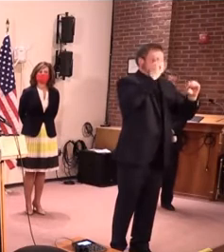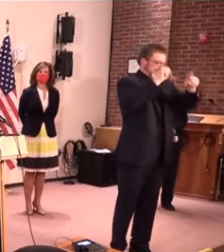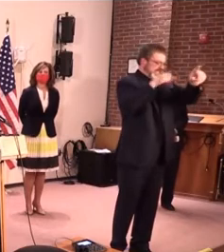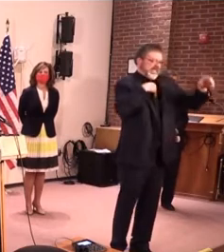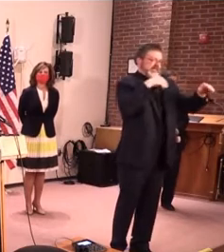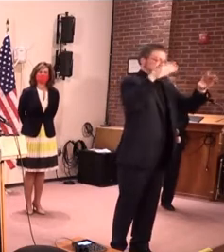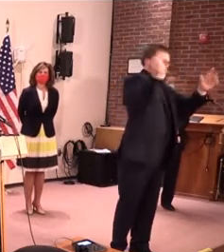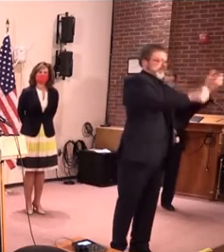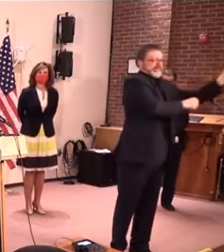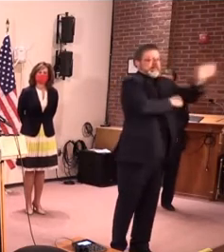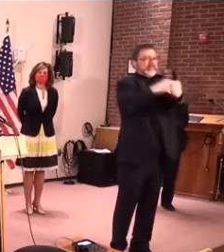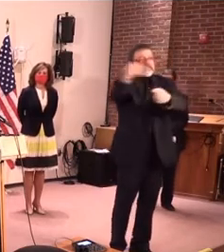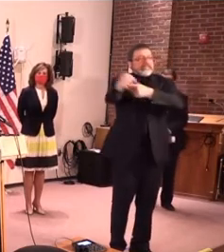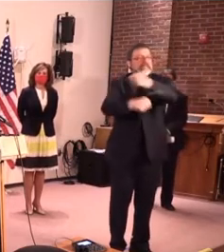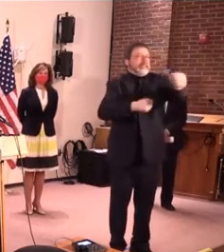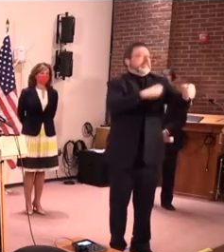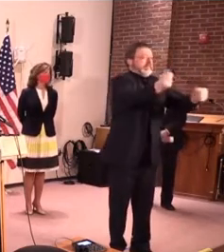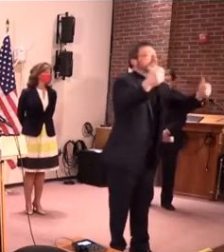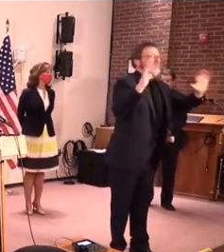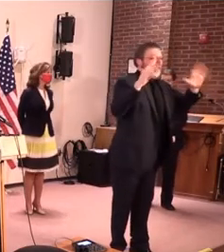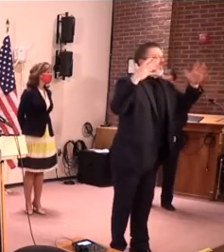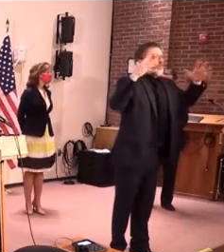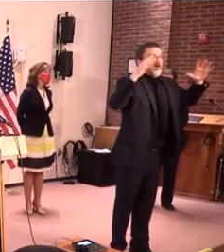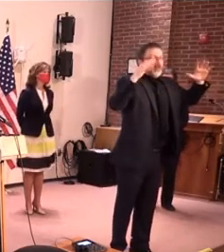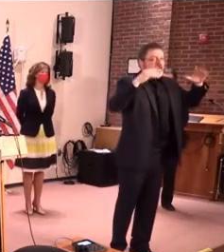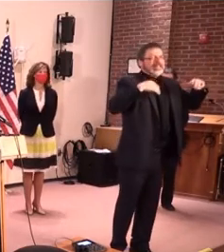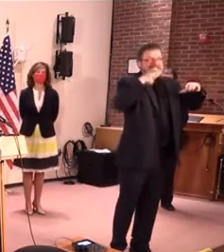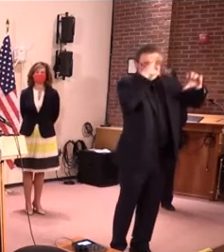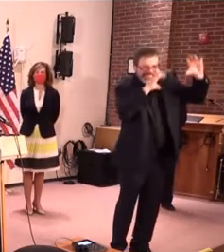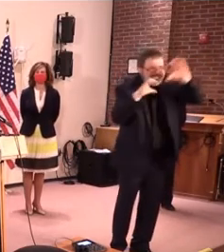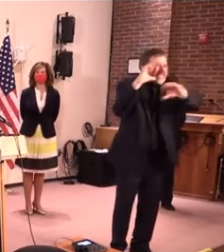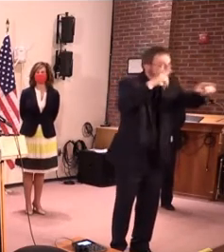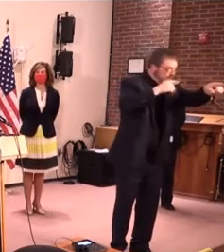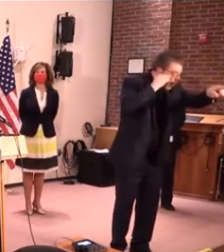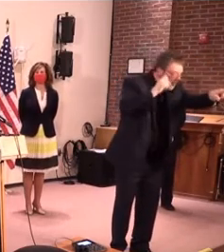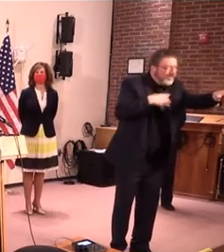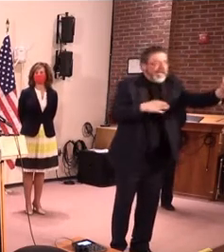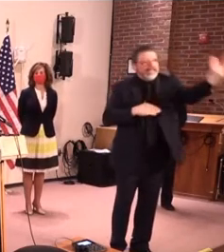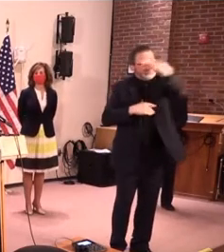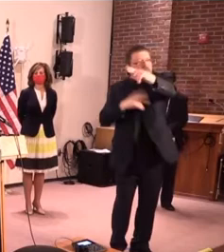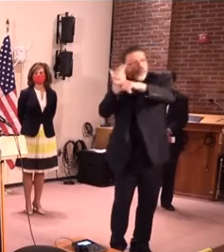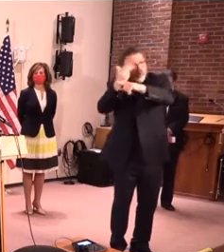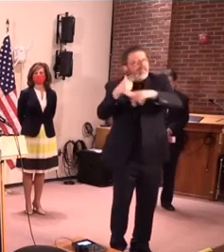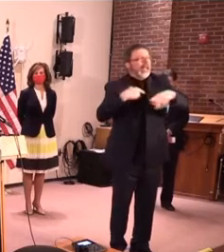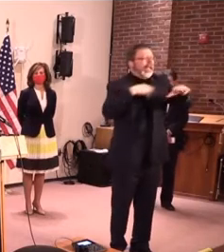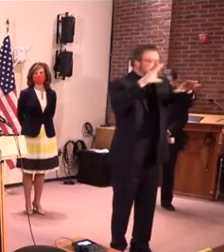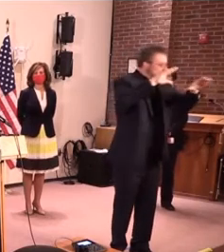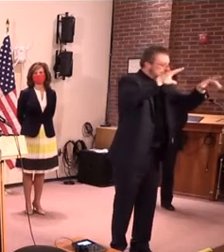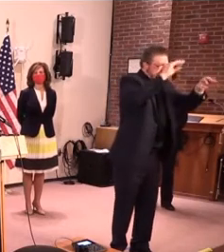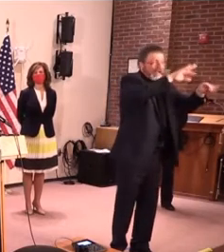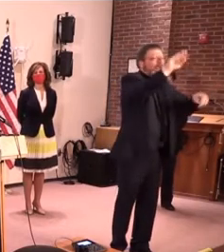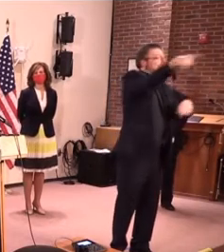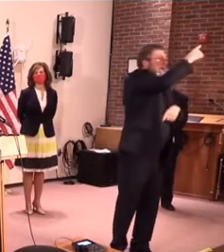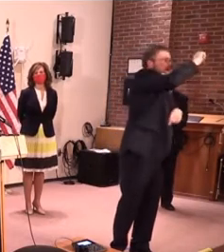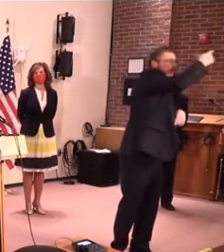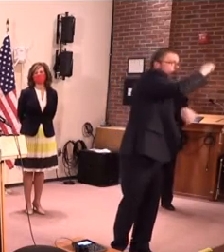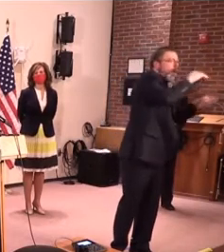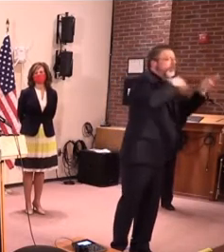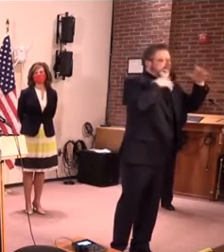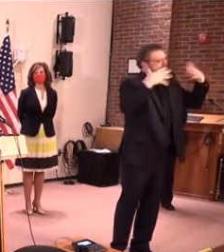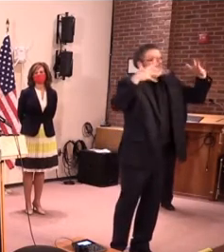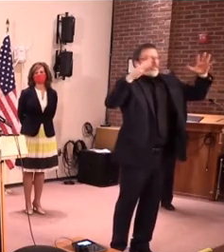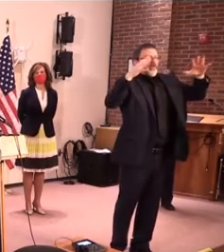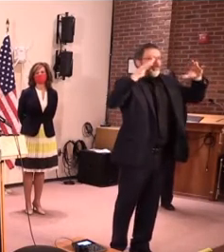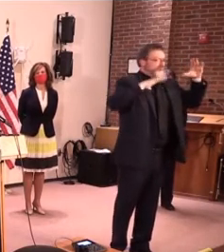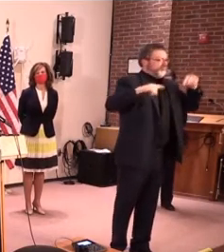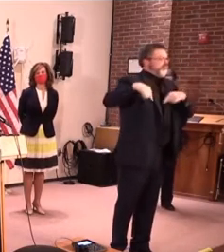we're looking at what funding we can have that's available, both federal, mostly federal, along the way, and